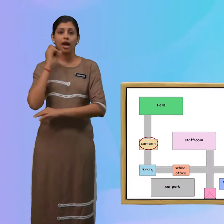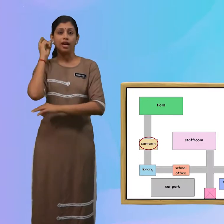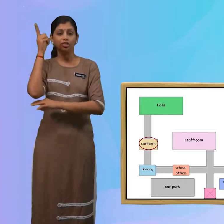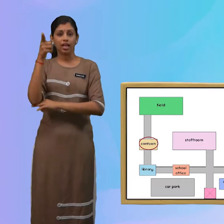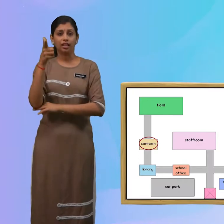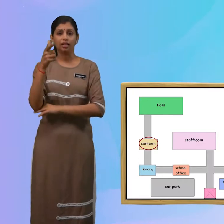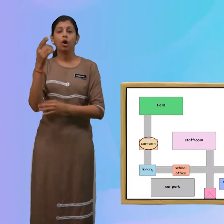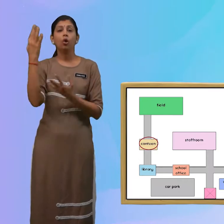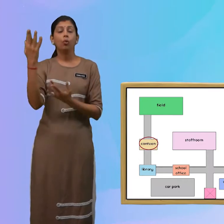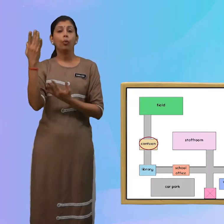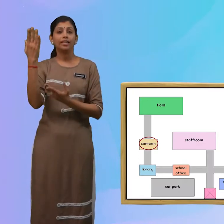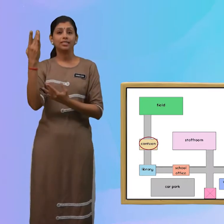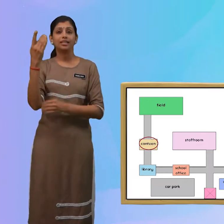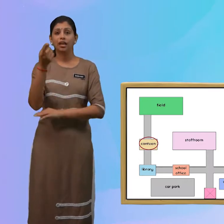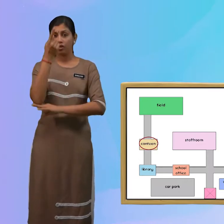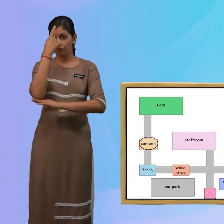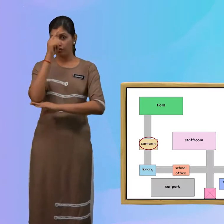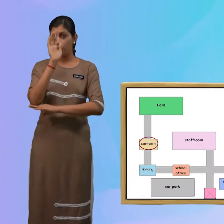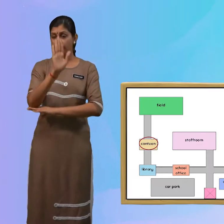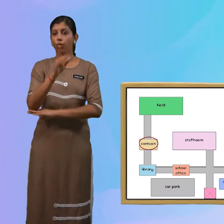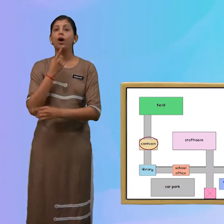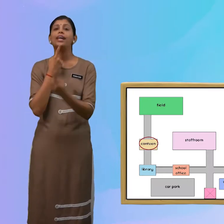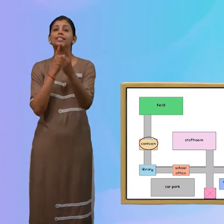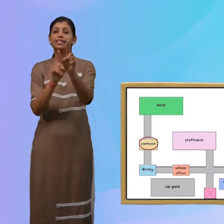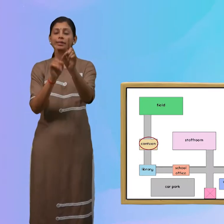I shall wait for your answer.